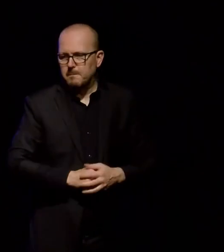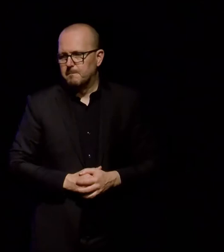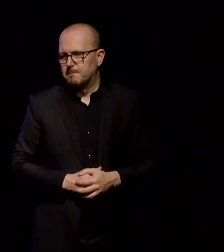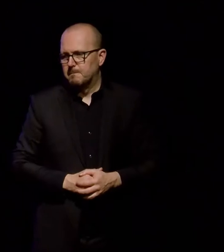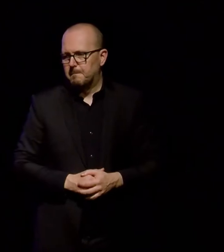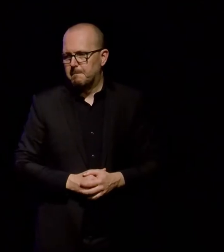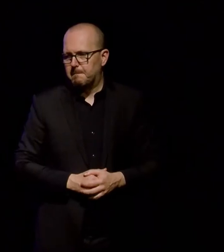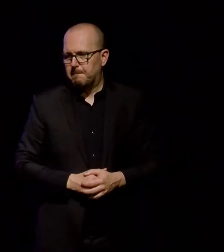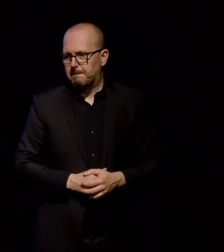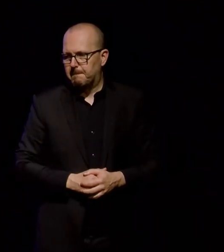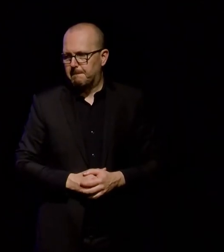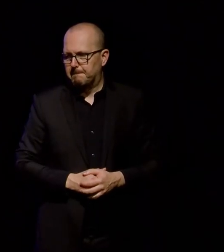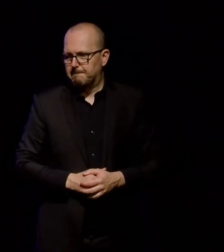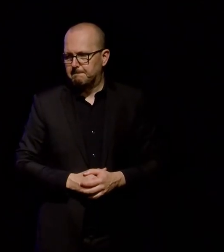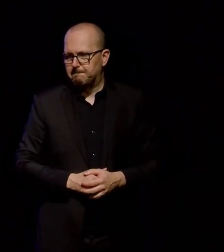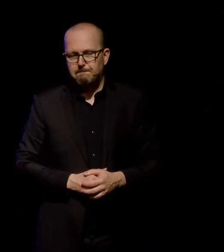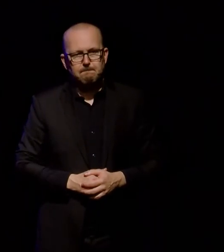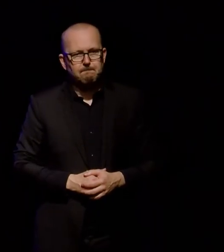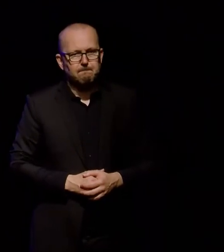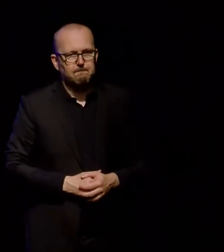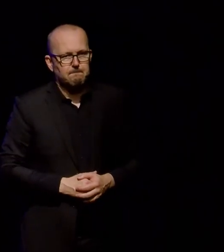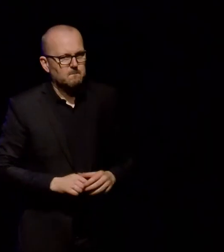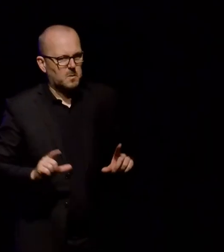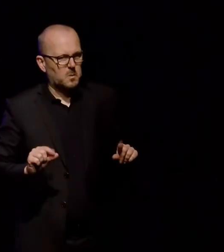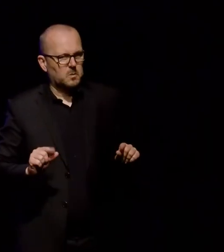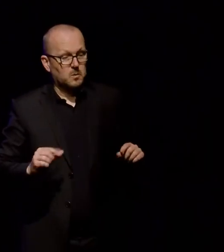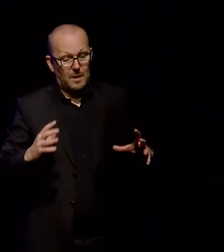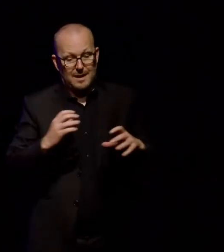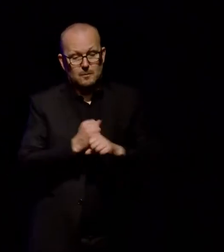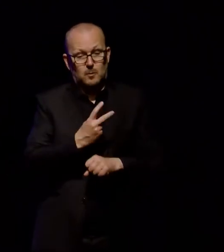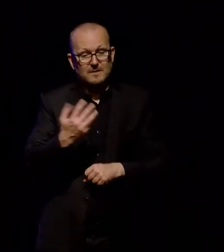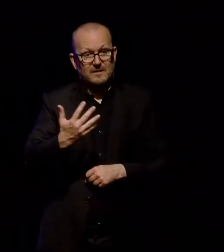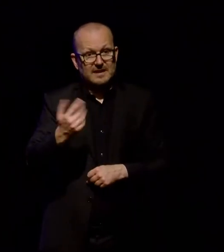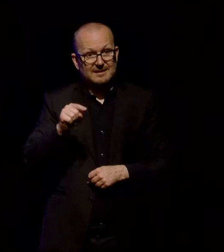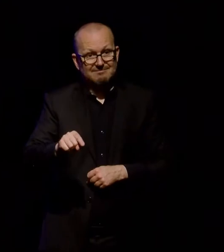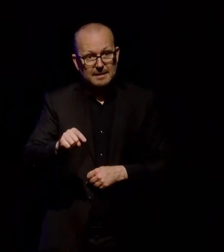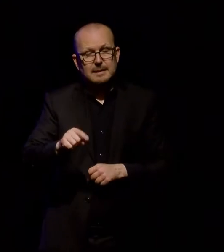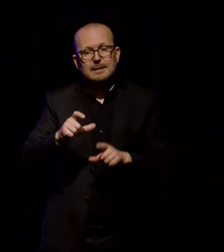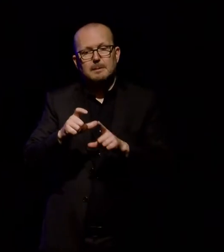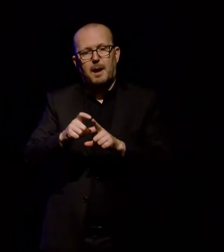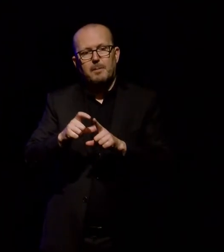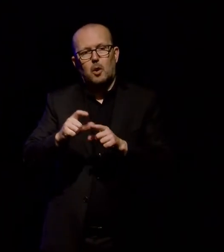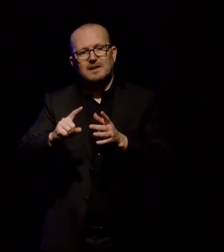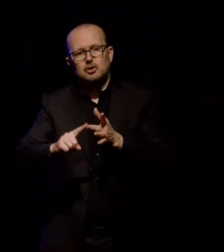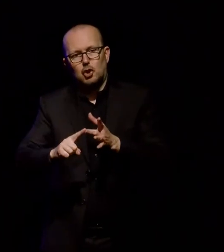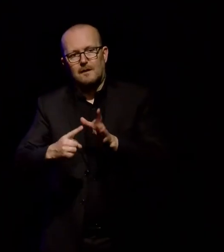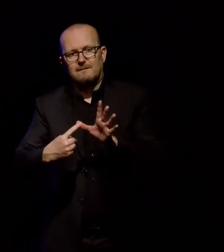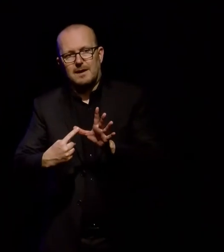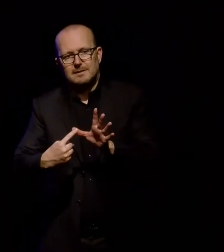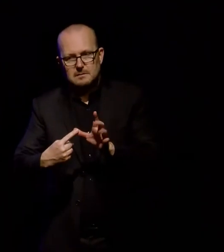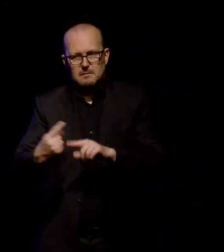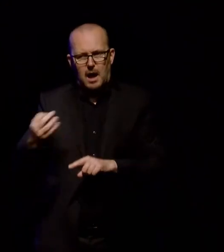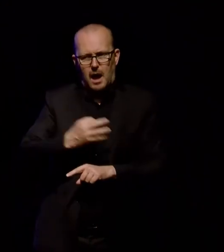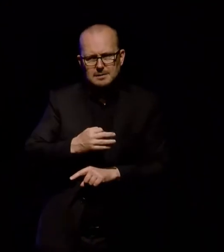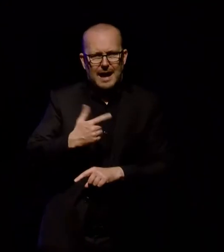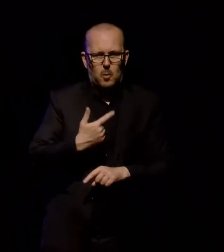So what do we do? At the end of 2015, the Department of Internal Affairs requested the National Library to look at ways to reduce its